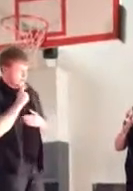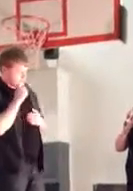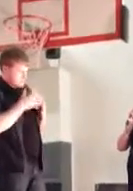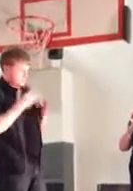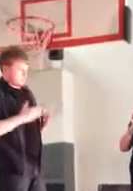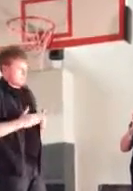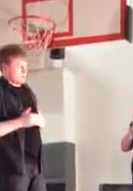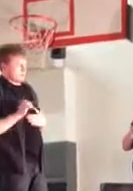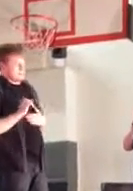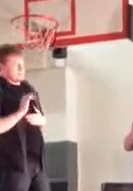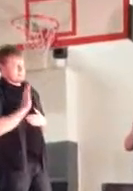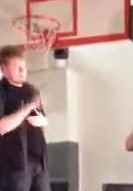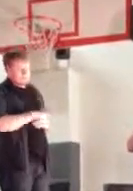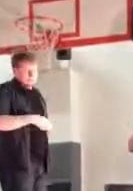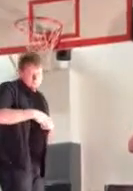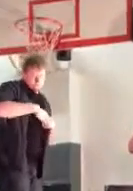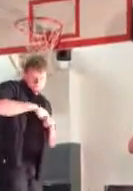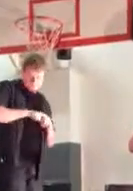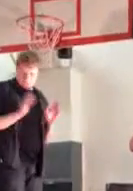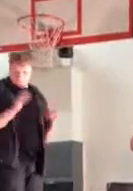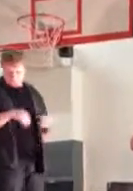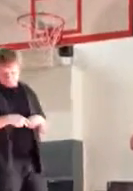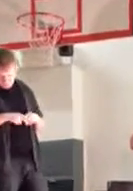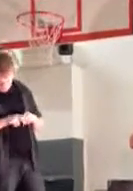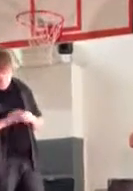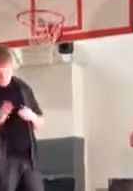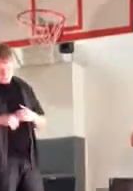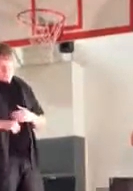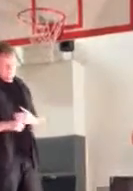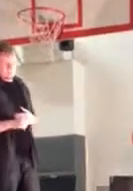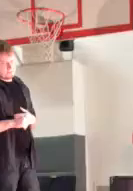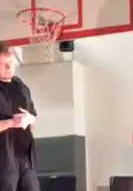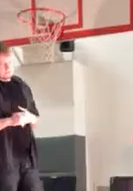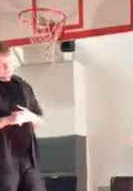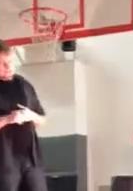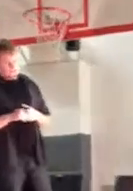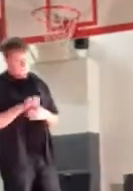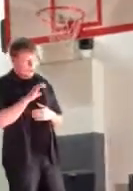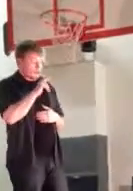it. Cuban and the deaf guy are just like, okay.